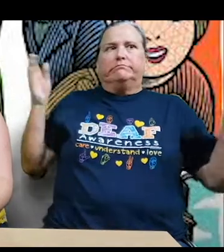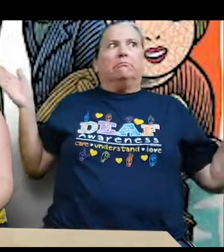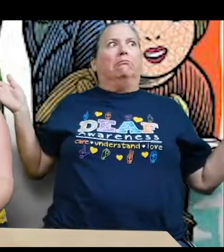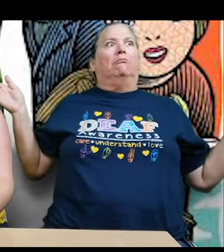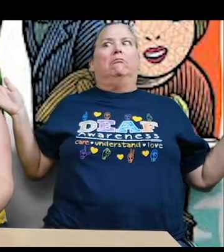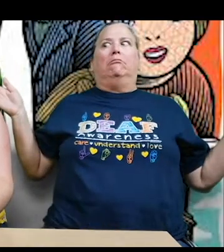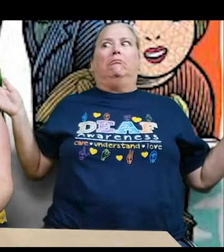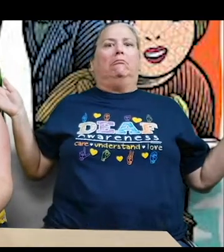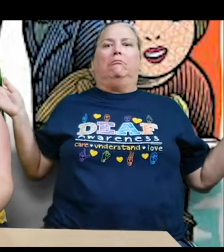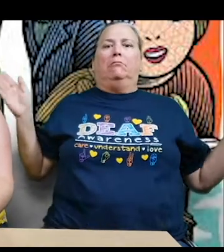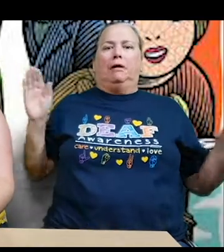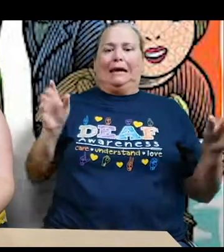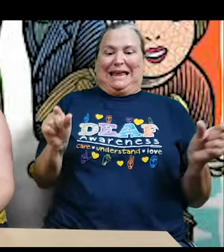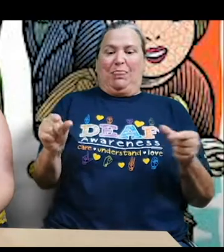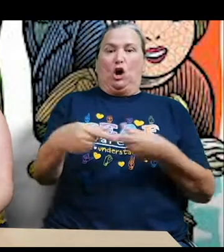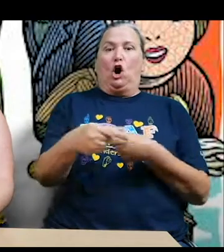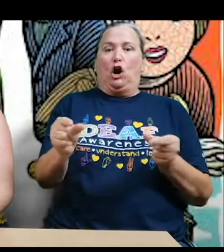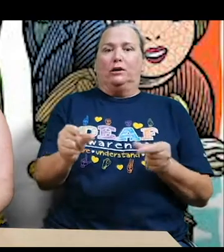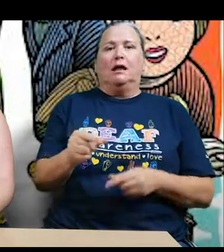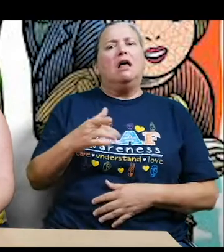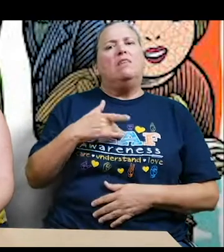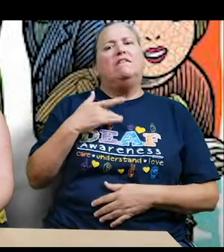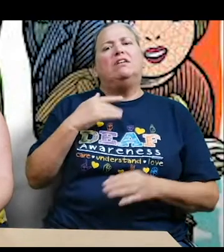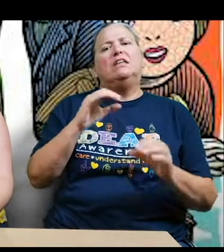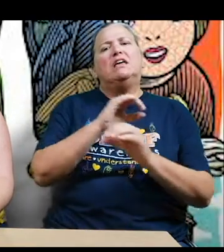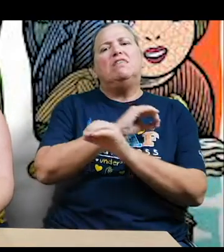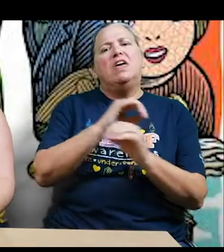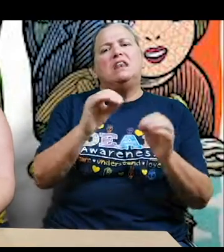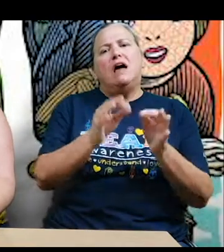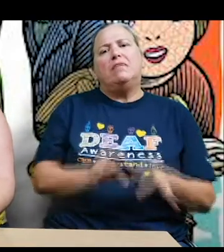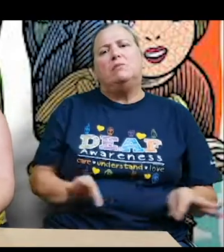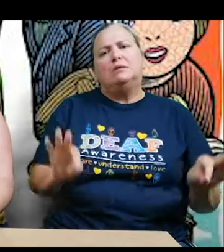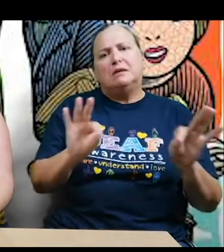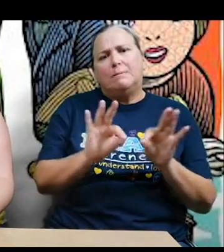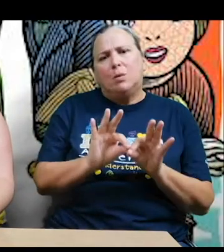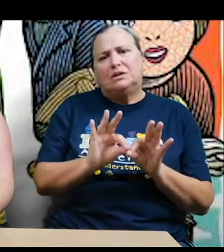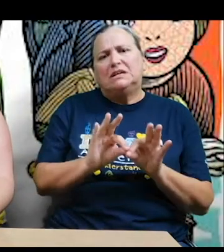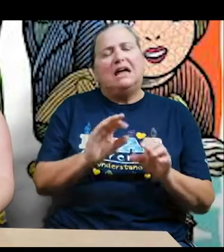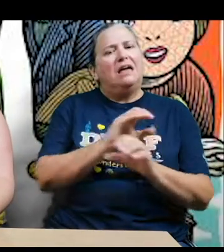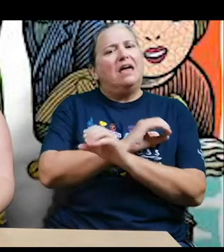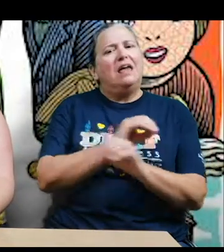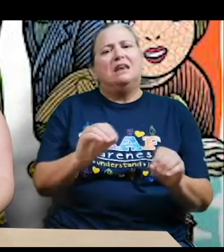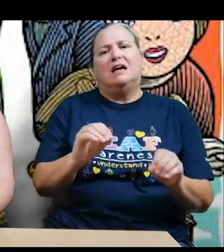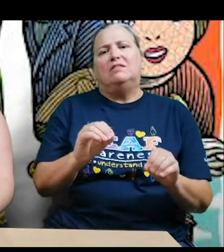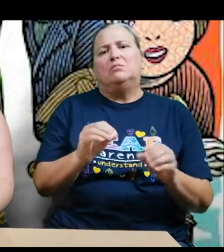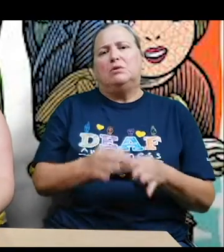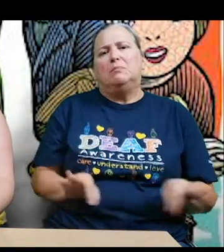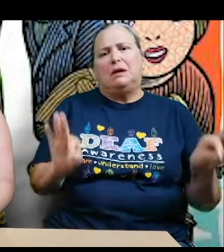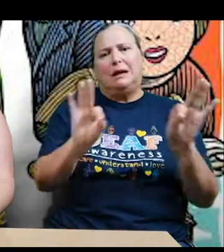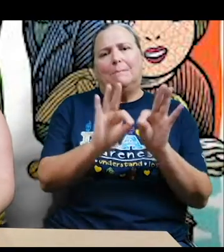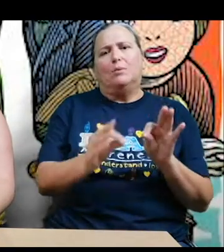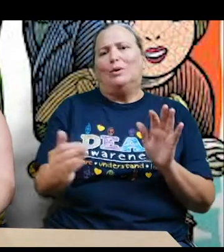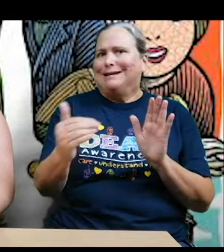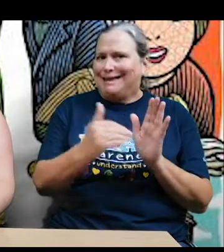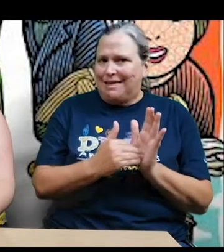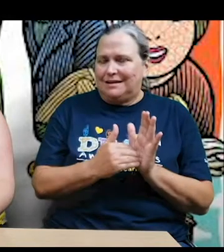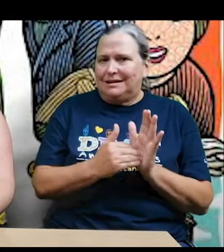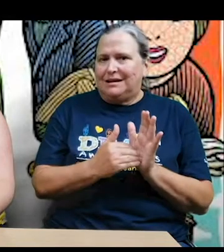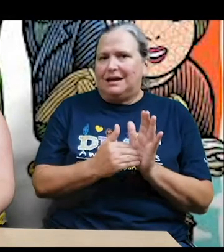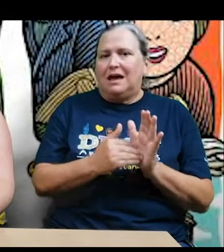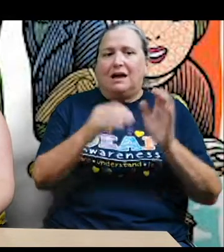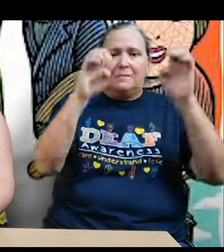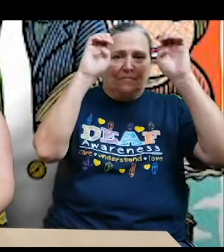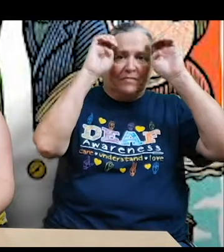garden. The feeling that nothing mattered, and that nothing would ever matter again. And not only did Edward